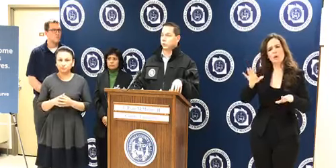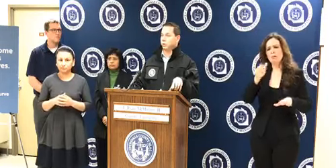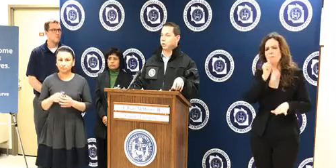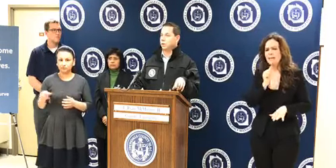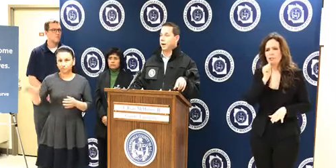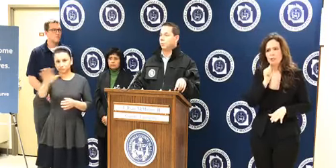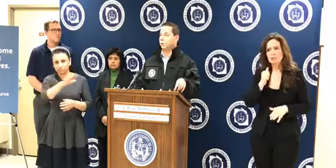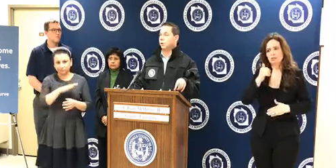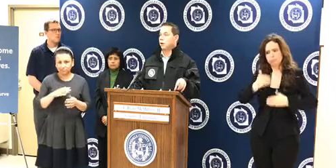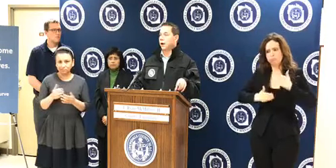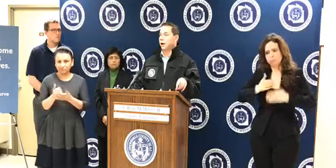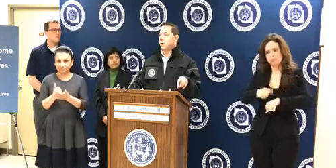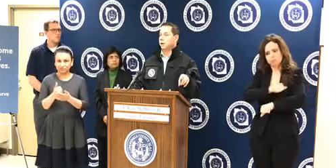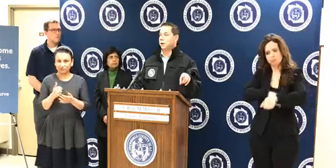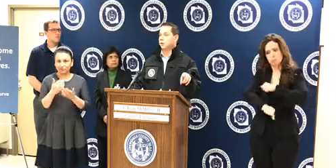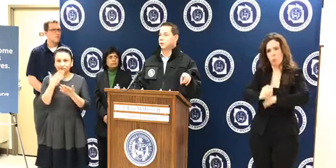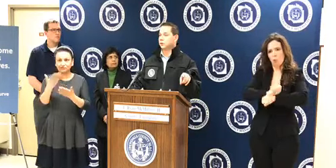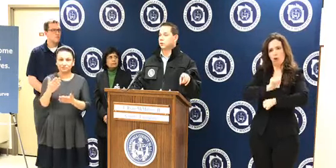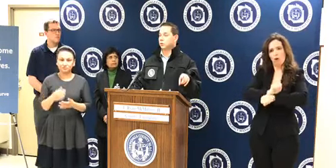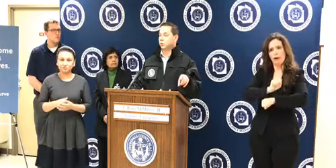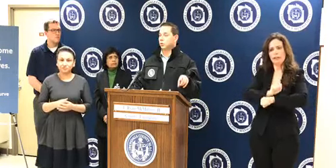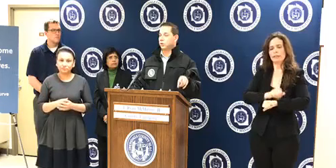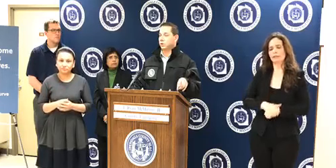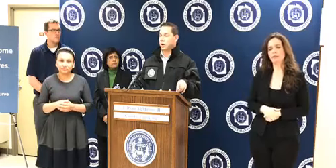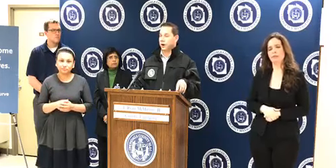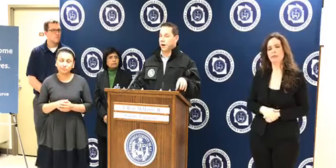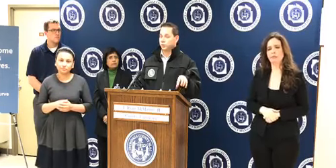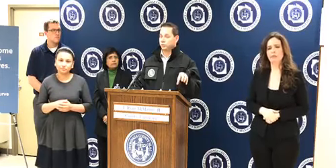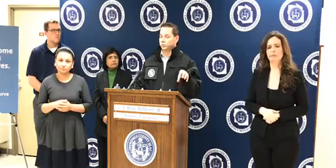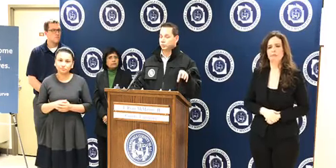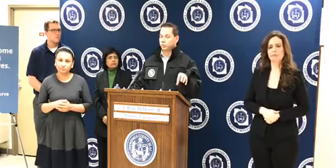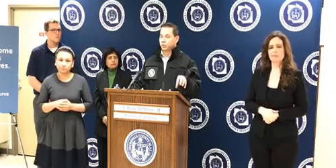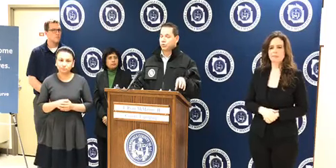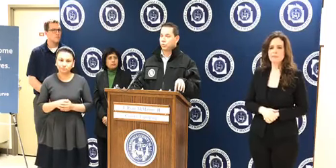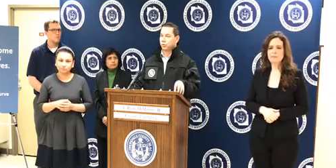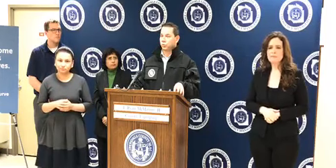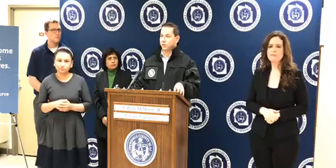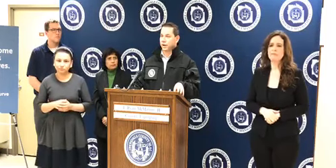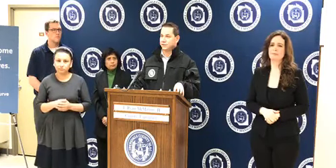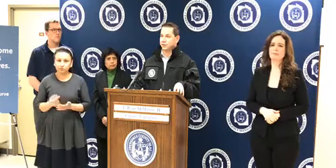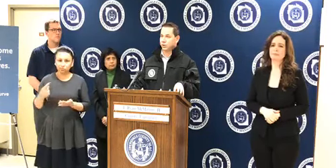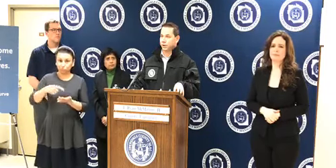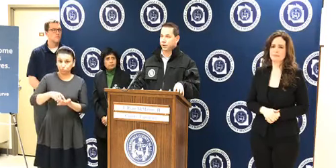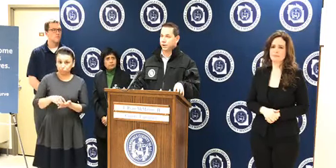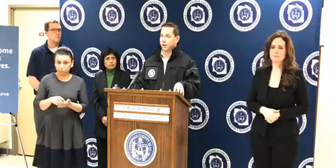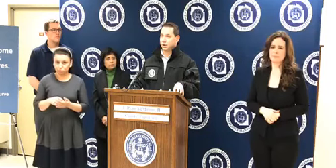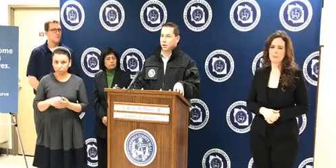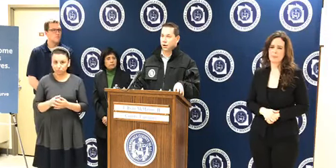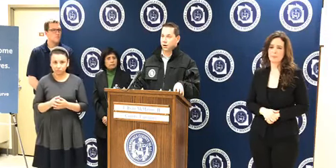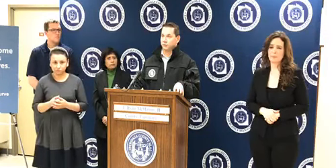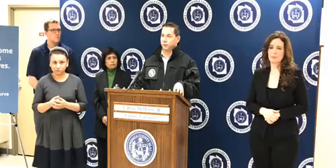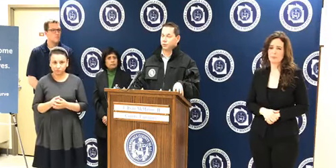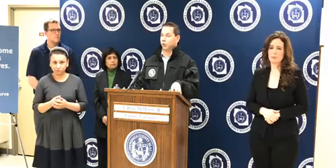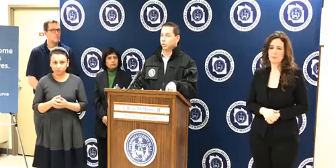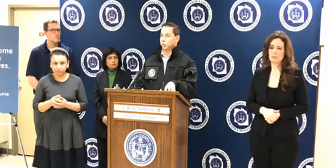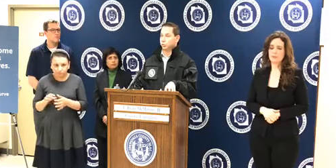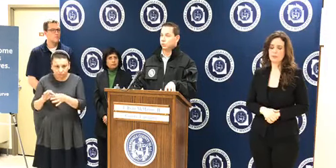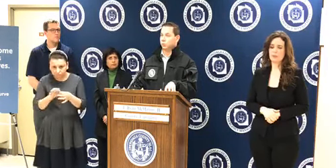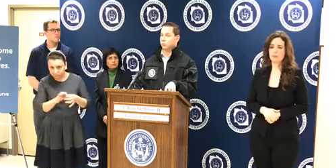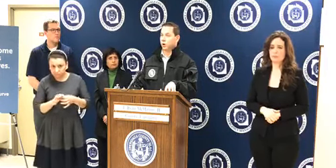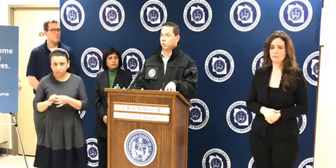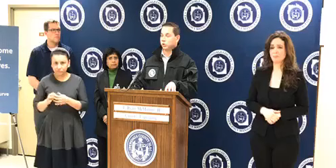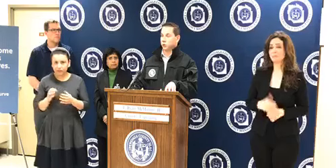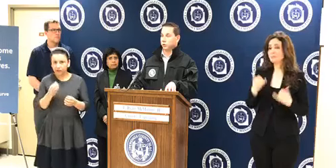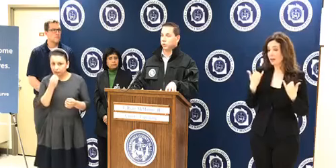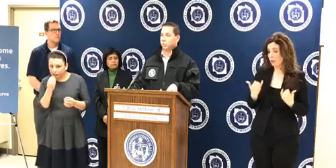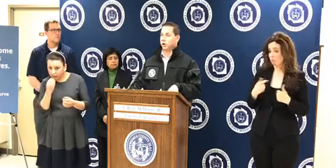you're all doing a great job, is we started out with continuity of food